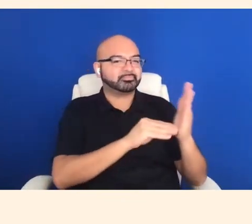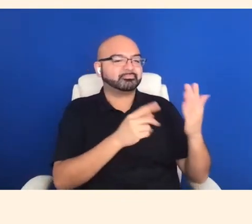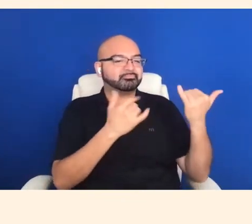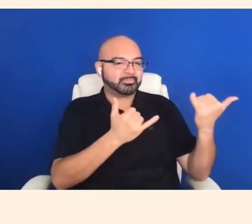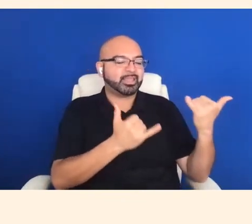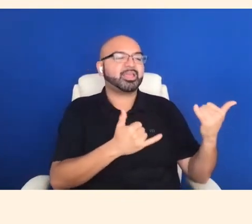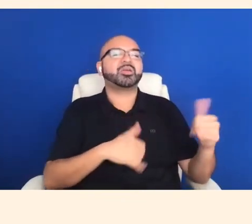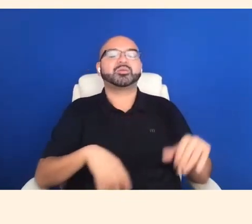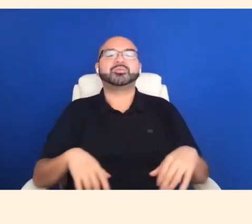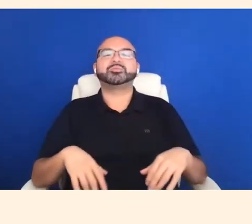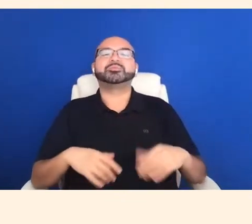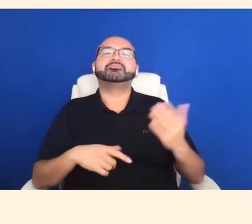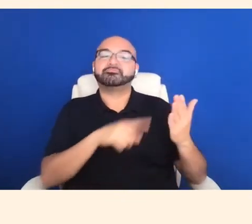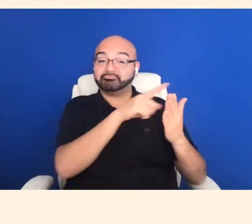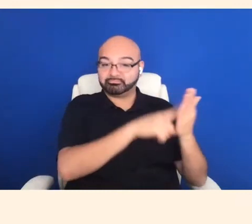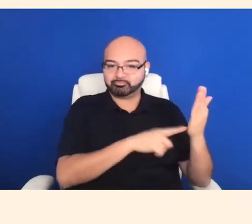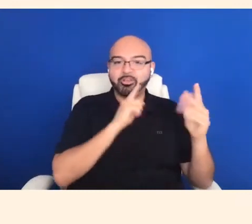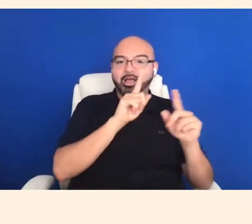by Melissa.